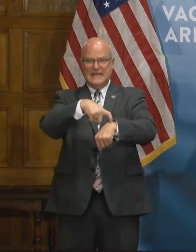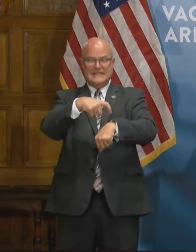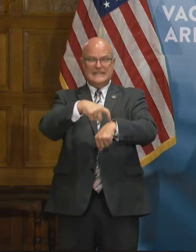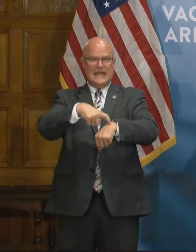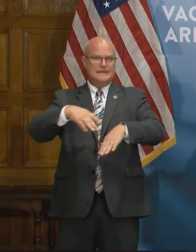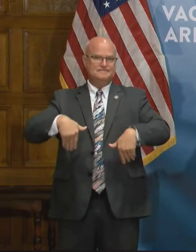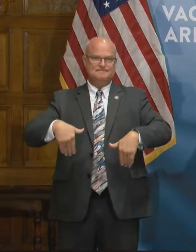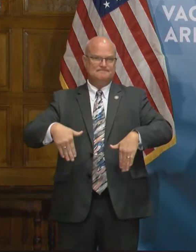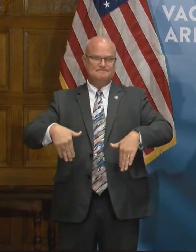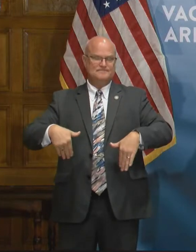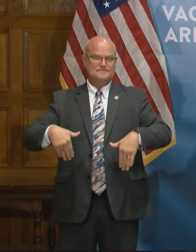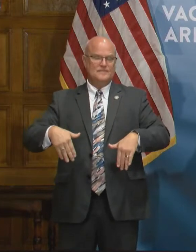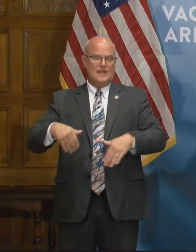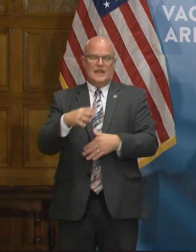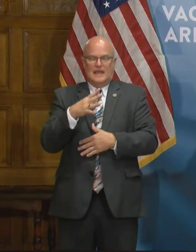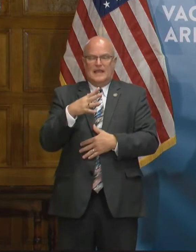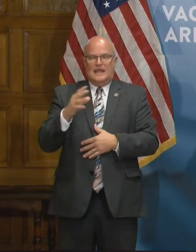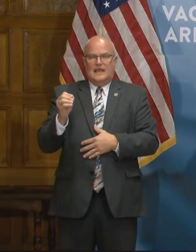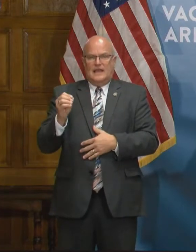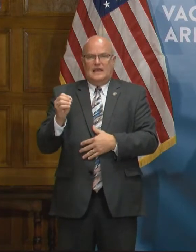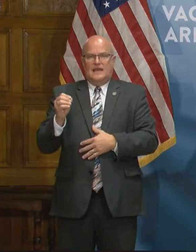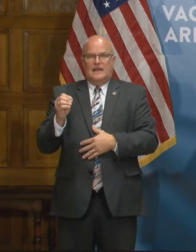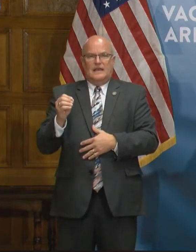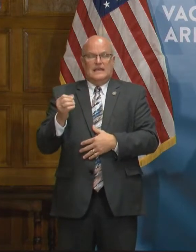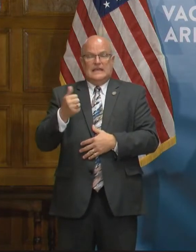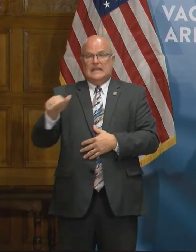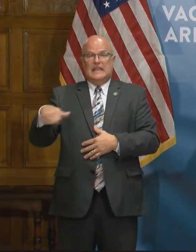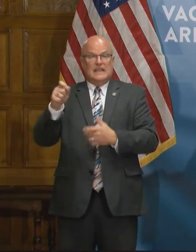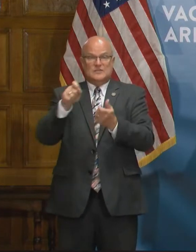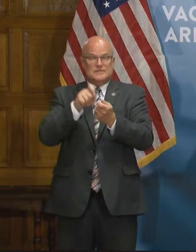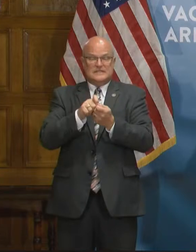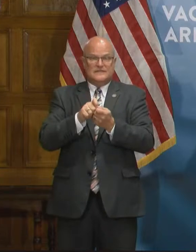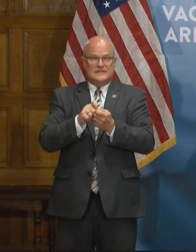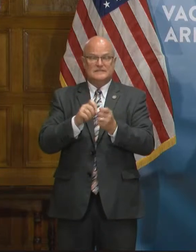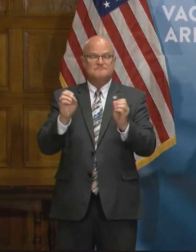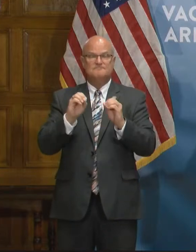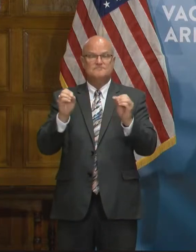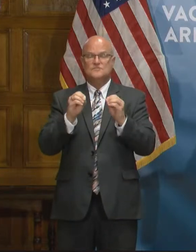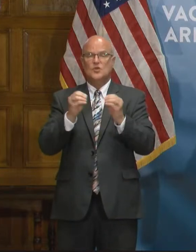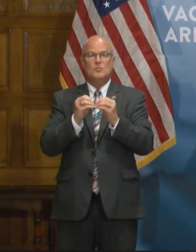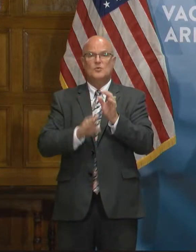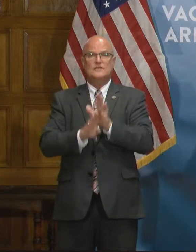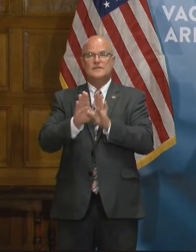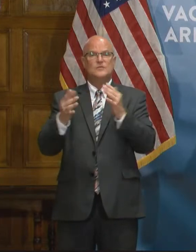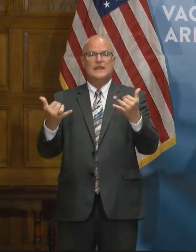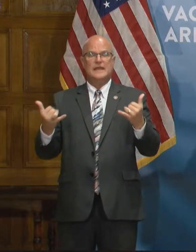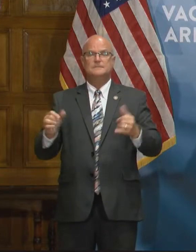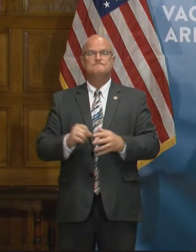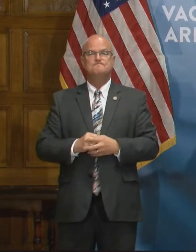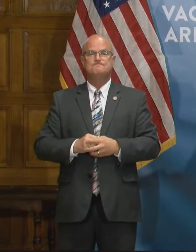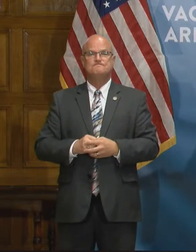frame and any other specifics. No further developments right now.